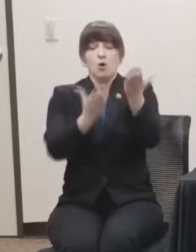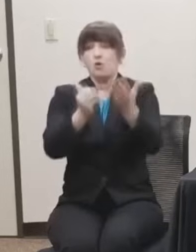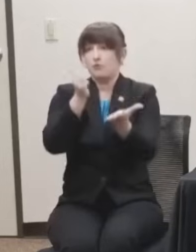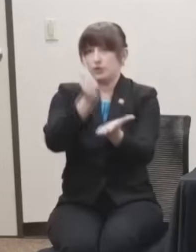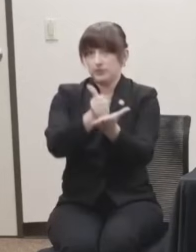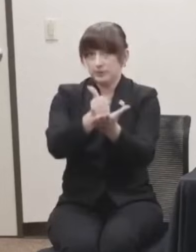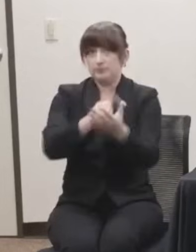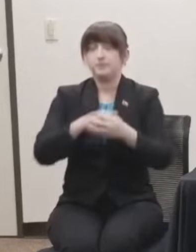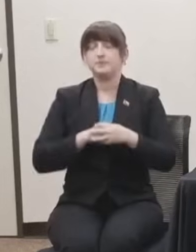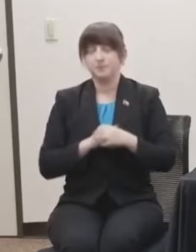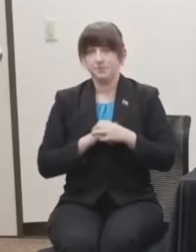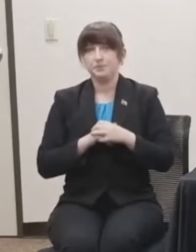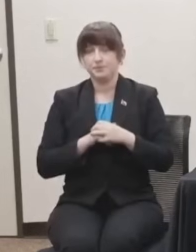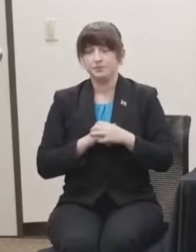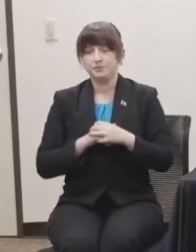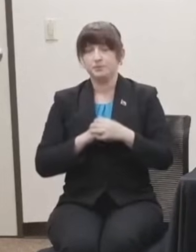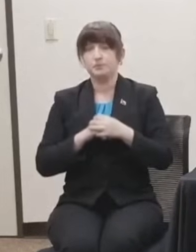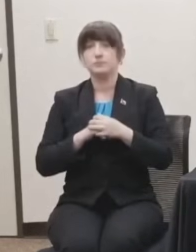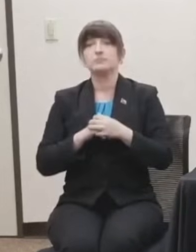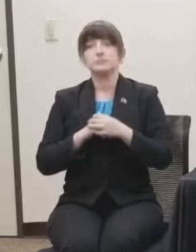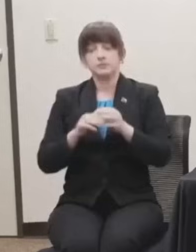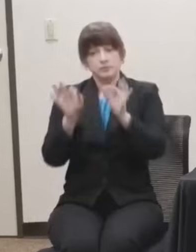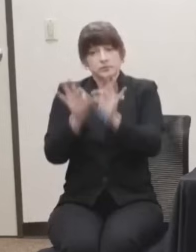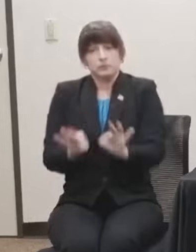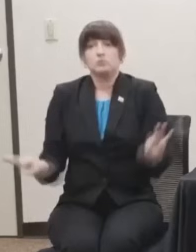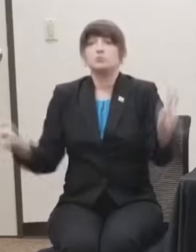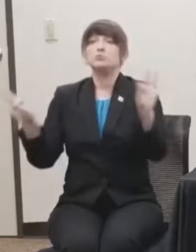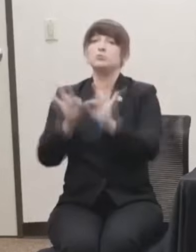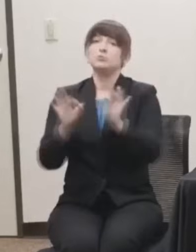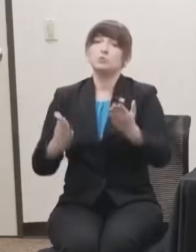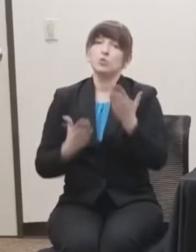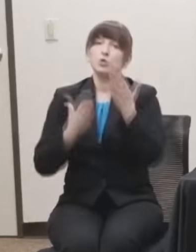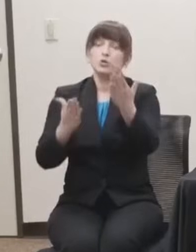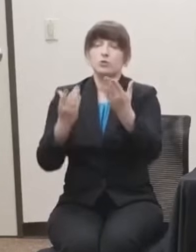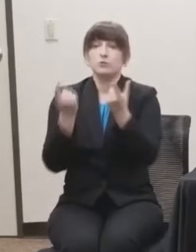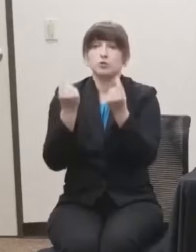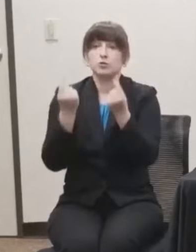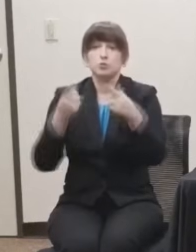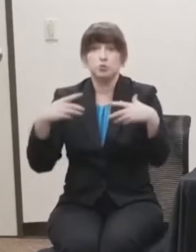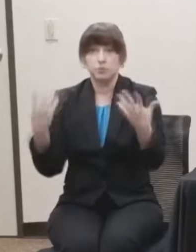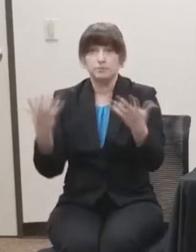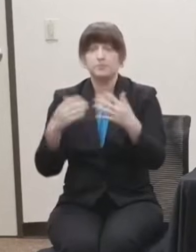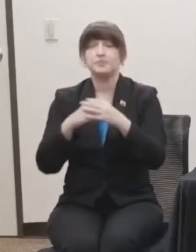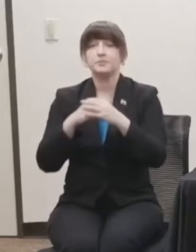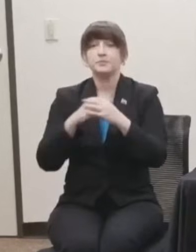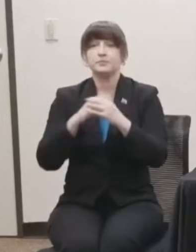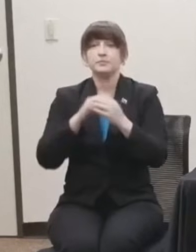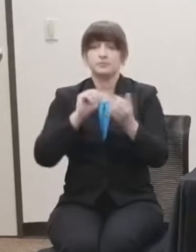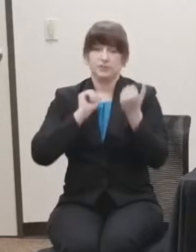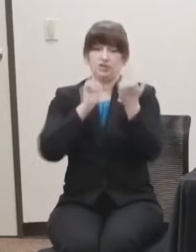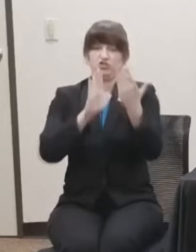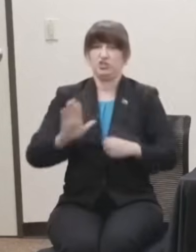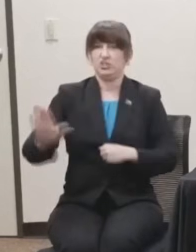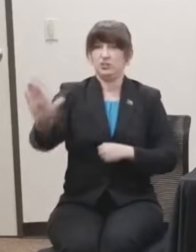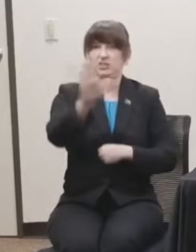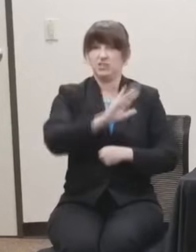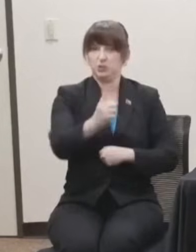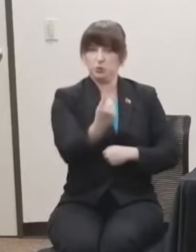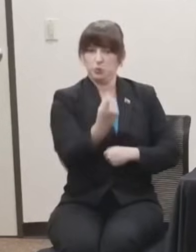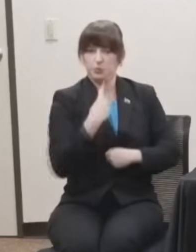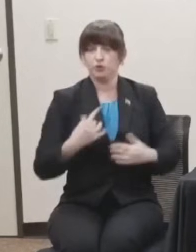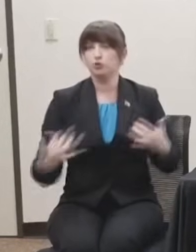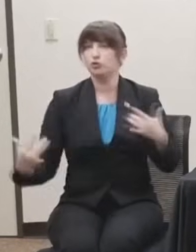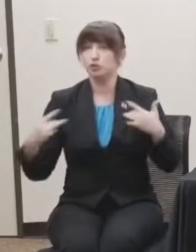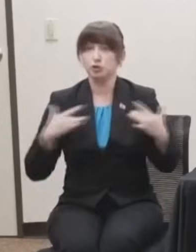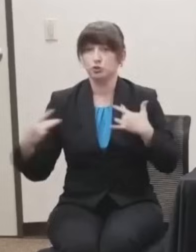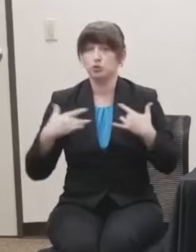of the most important things that we can do is to address their greatest concern, and that is there are so many families that are